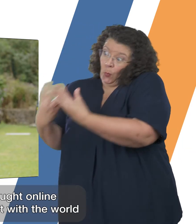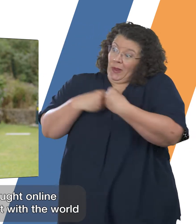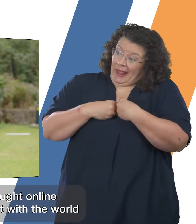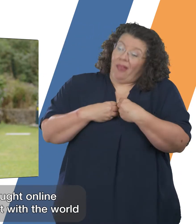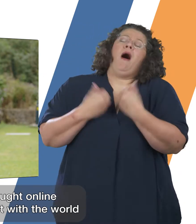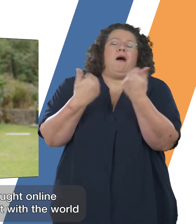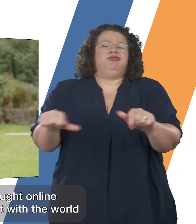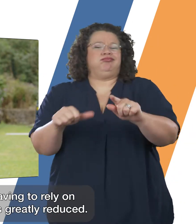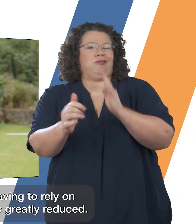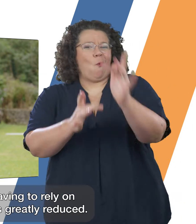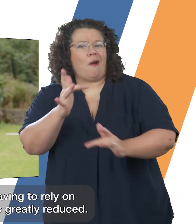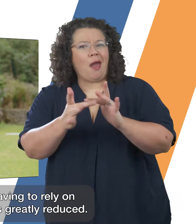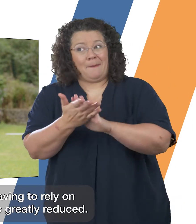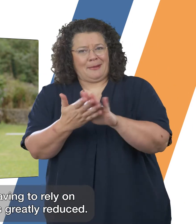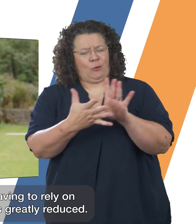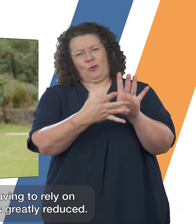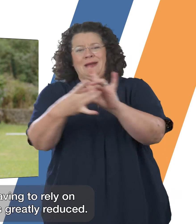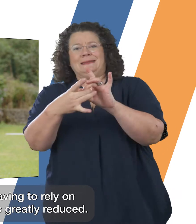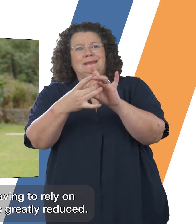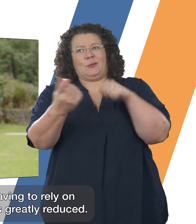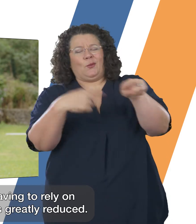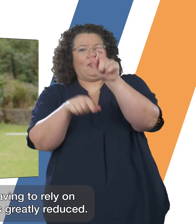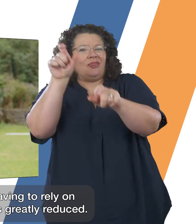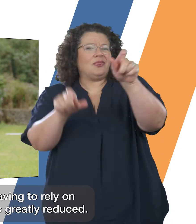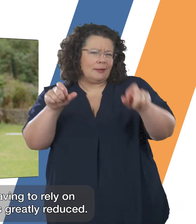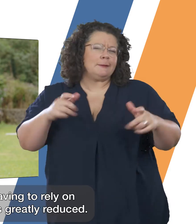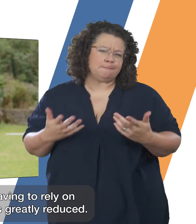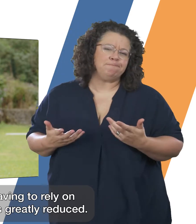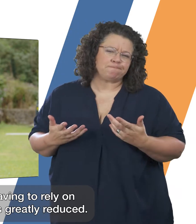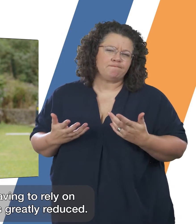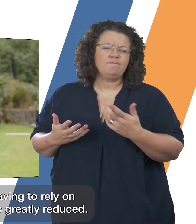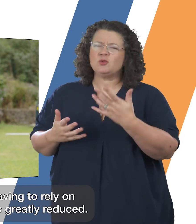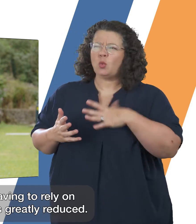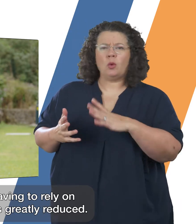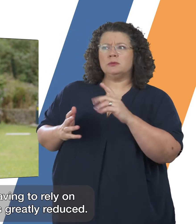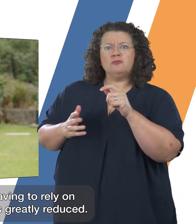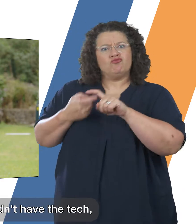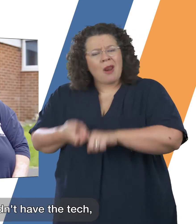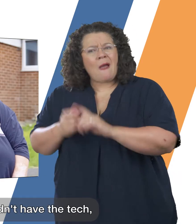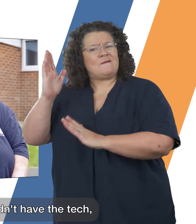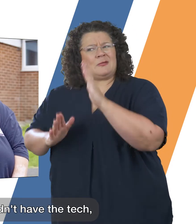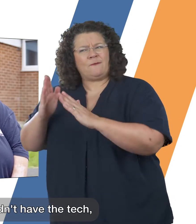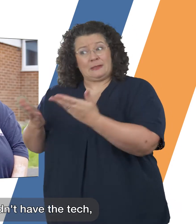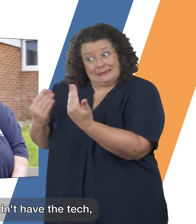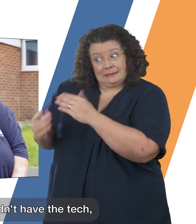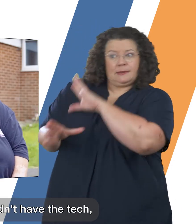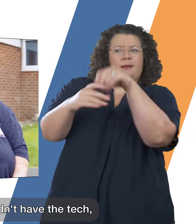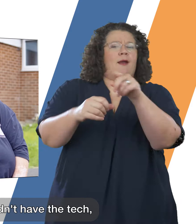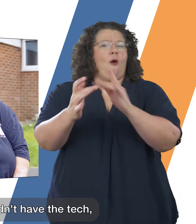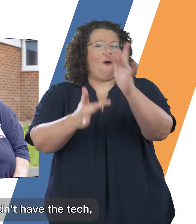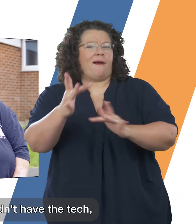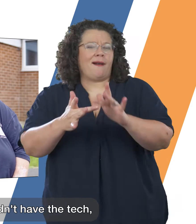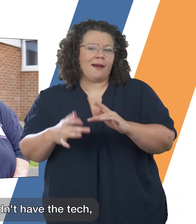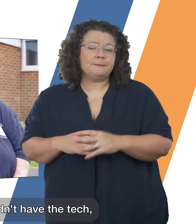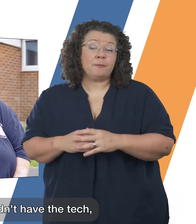they could connect with the world virtually instead of having to rely on face-to-face, which was greatly reduced. For the members that didn't have the